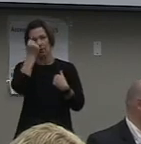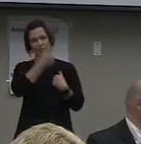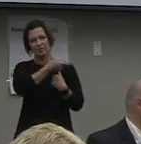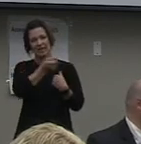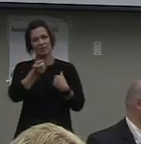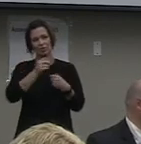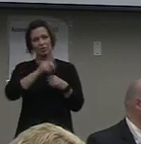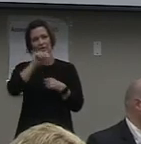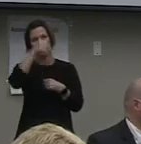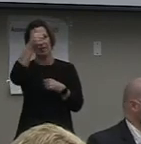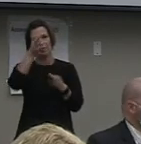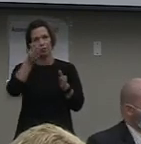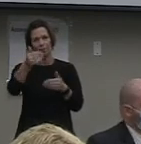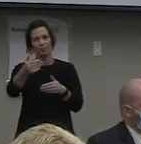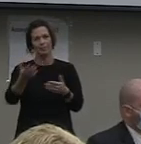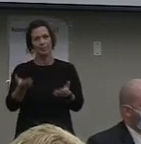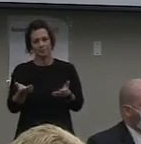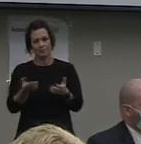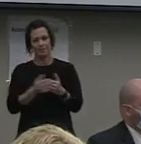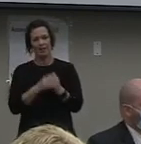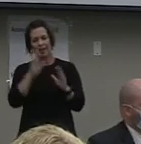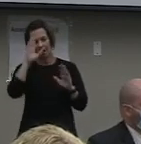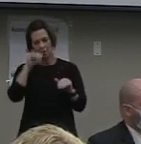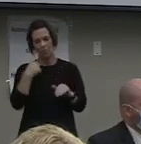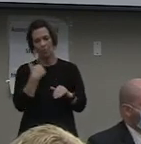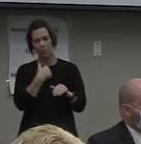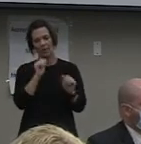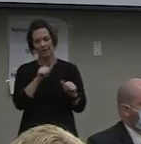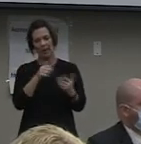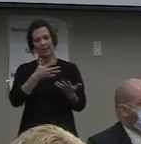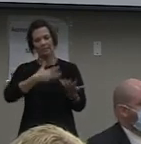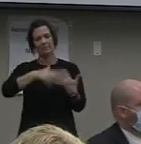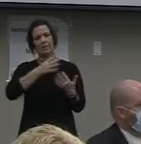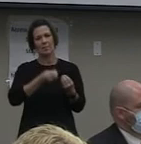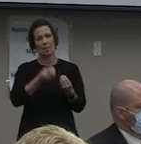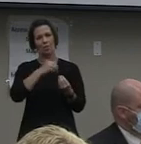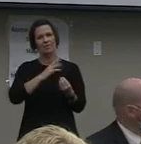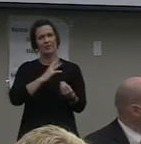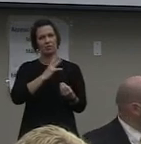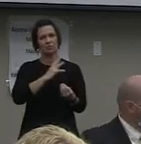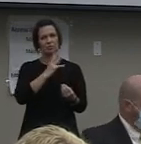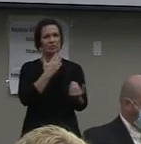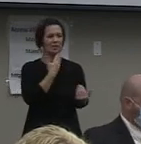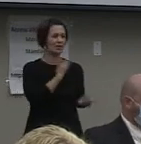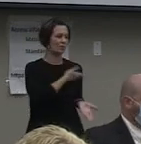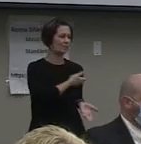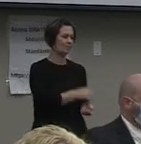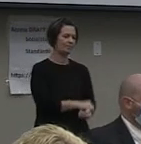can interact more efficiently in the future. Thank you. Thank you, sir.